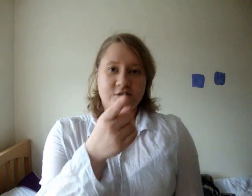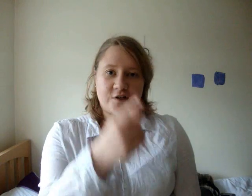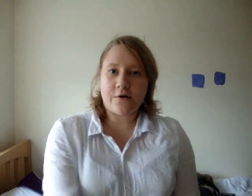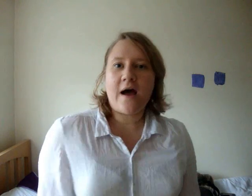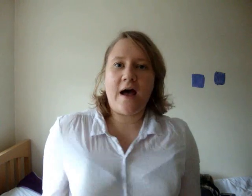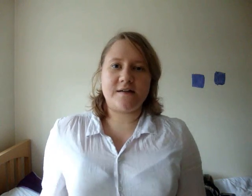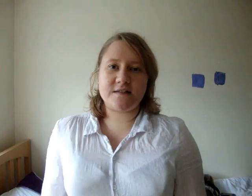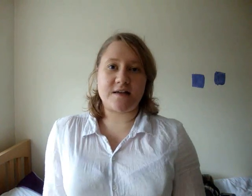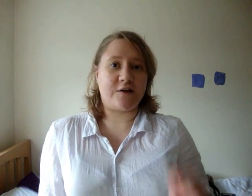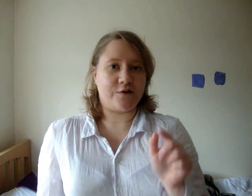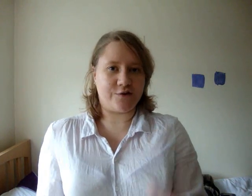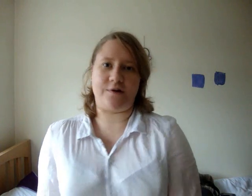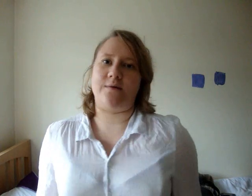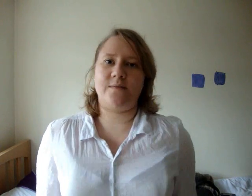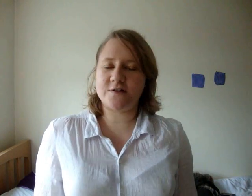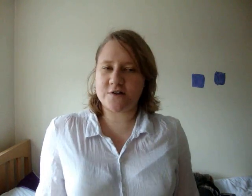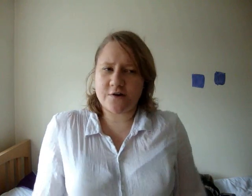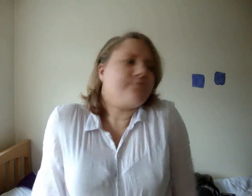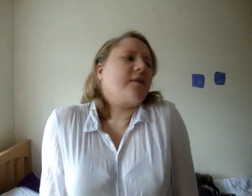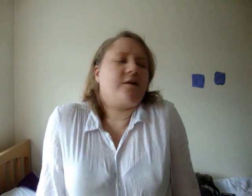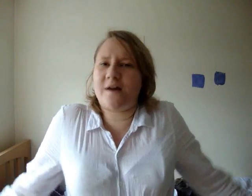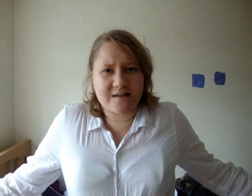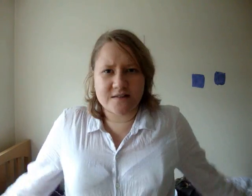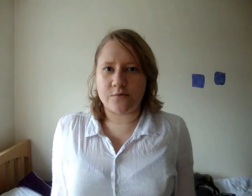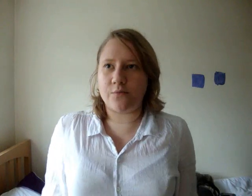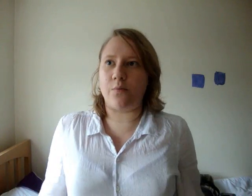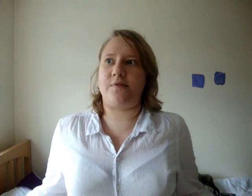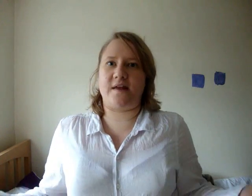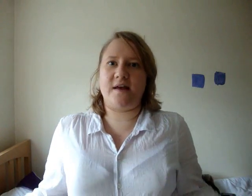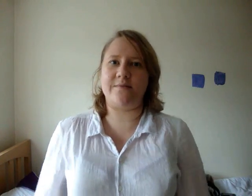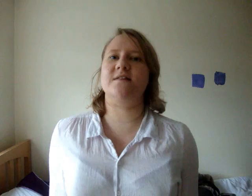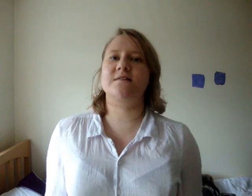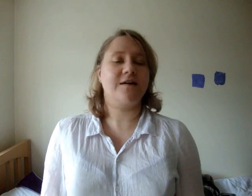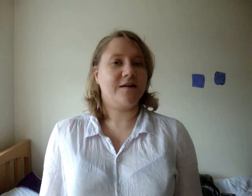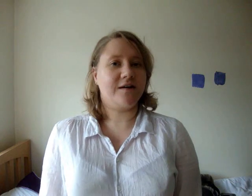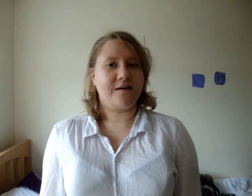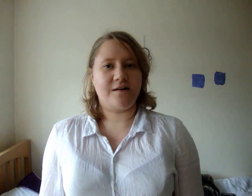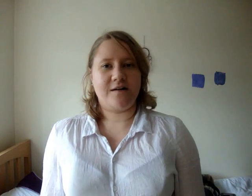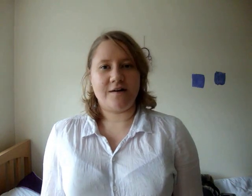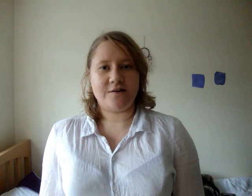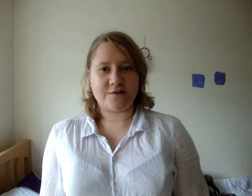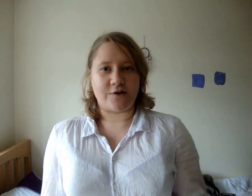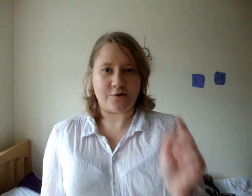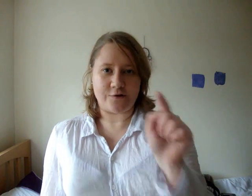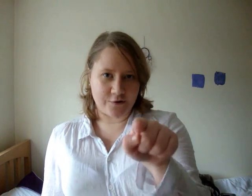teach you how to say your name. So, you want to ask someone what their name is. So you go,